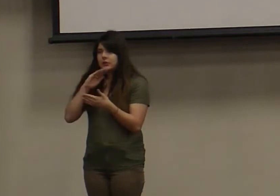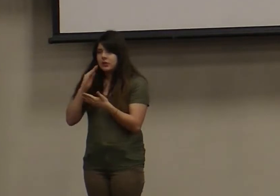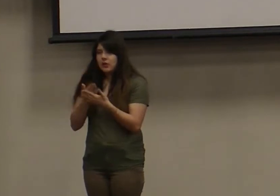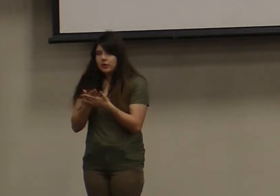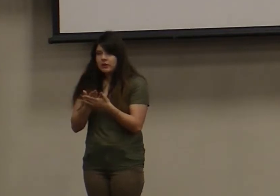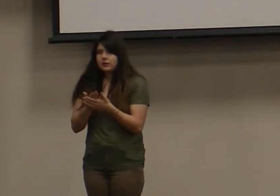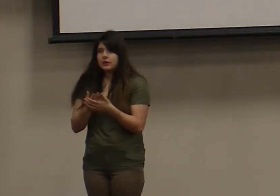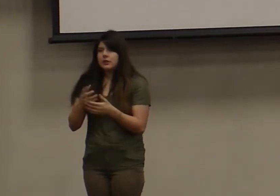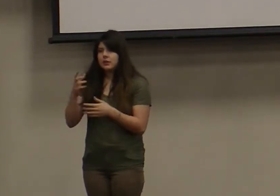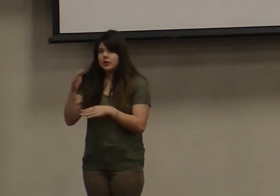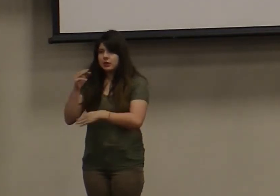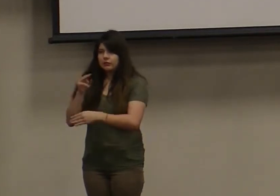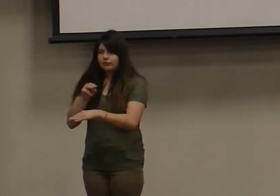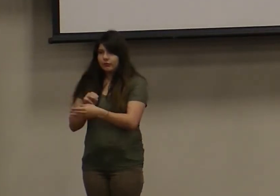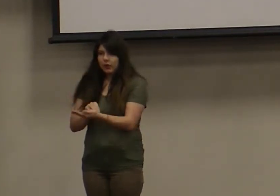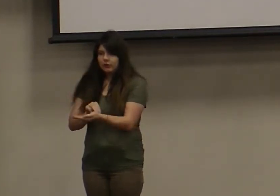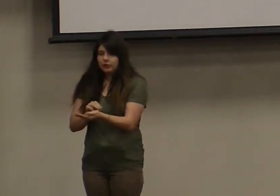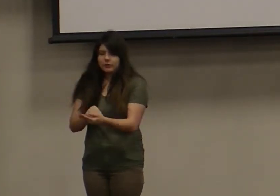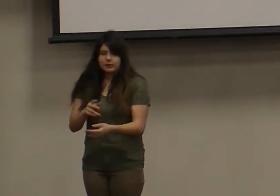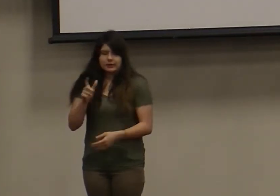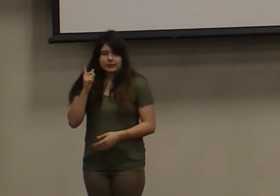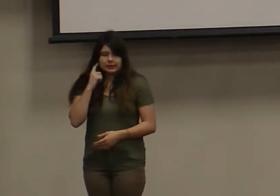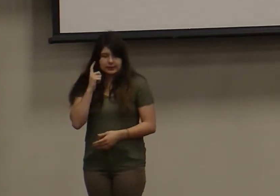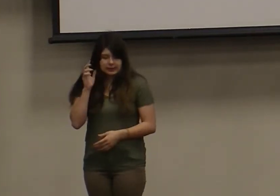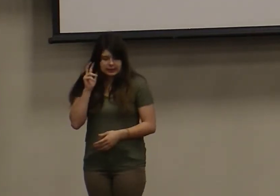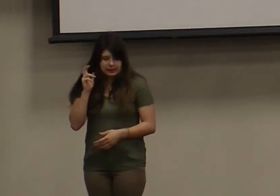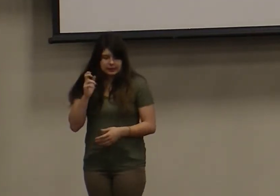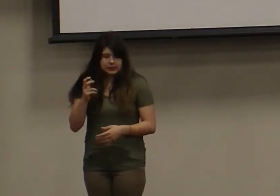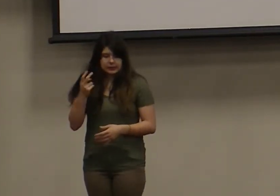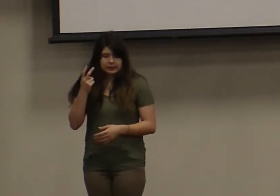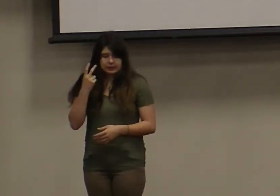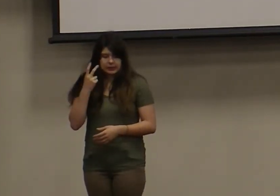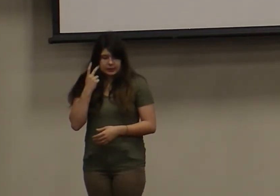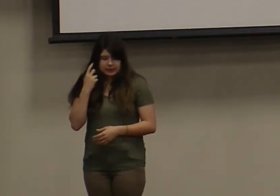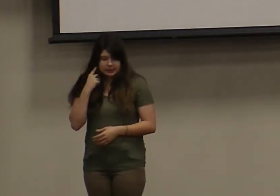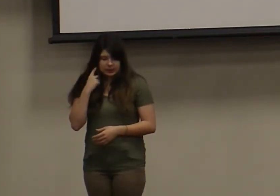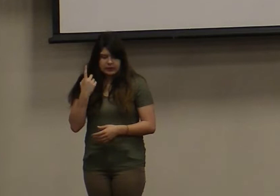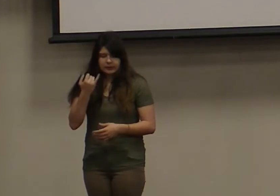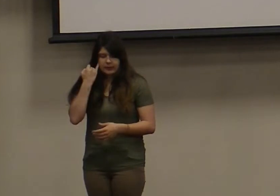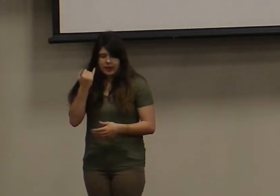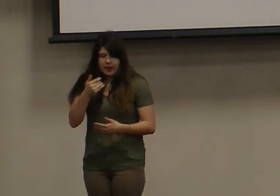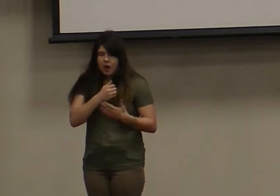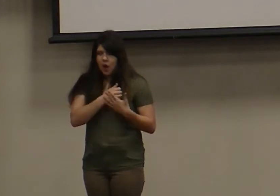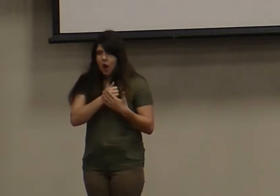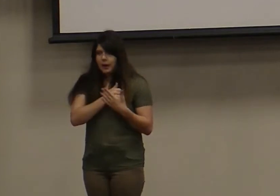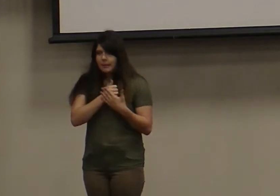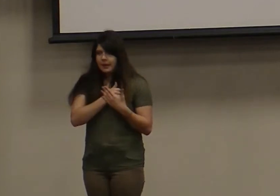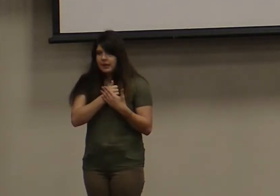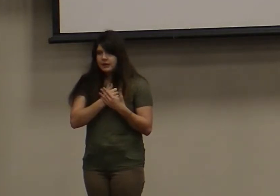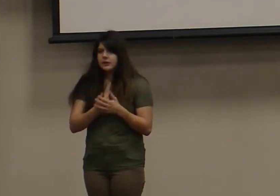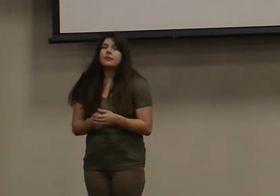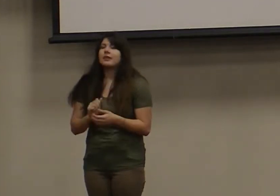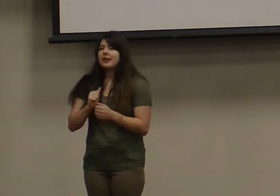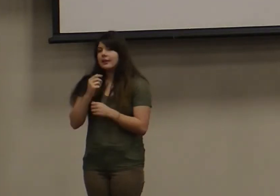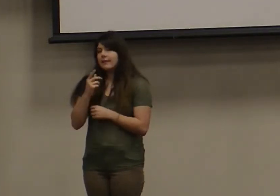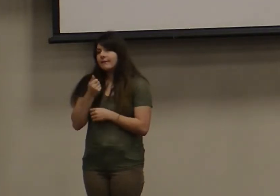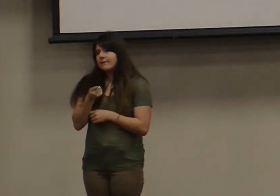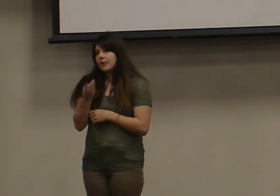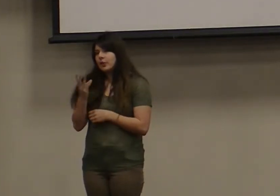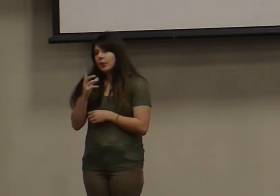chest for any sign of heartbeat. For the next few hours, the routine would be the